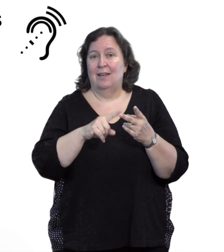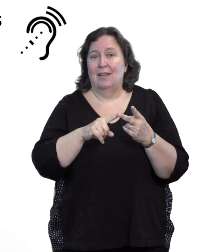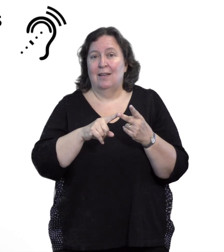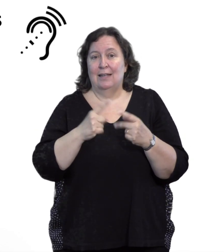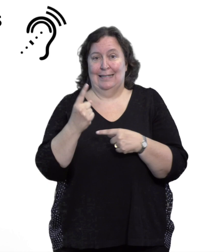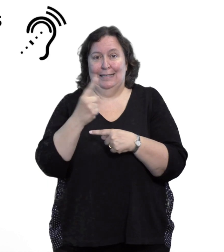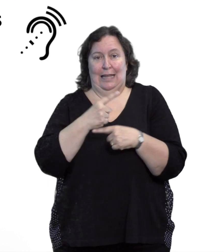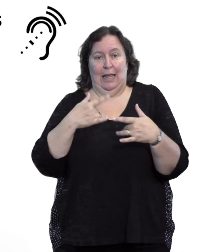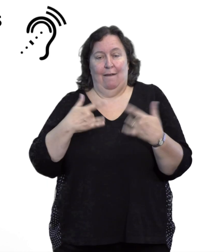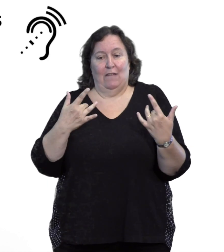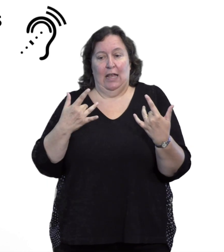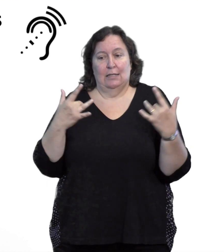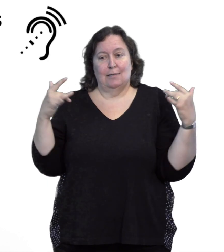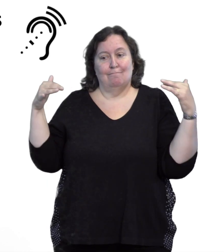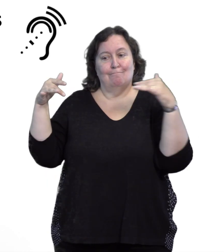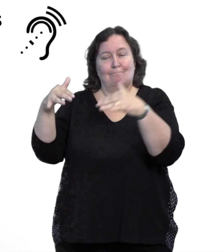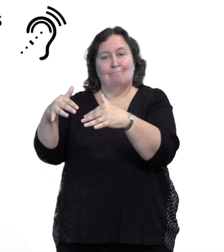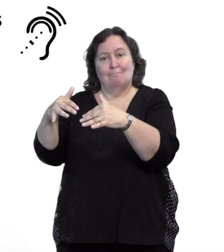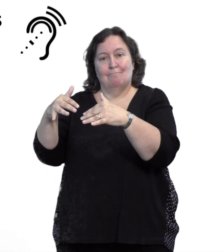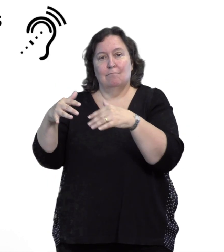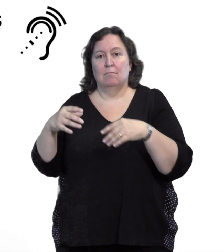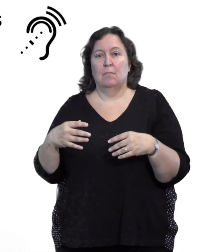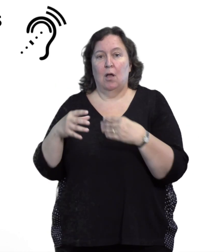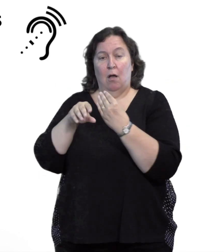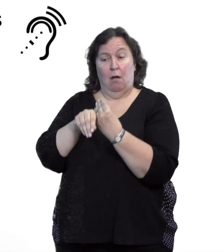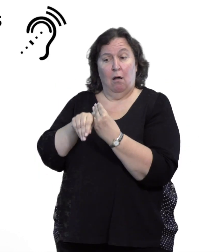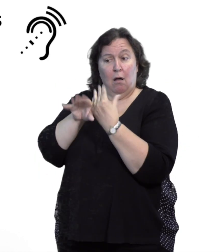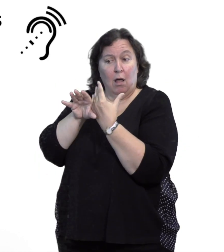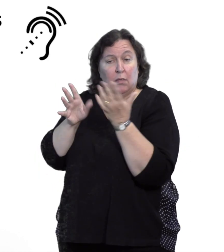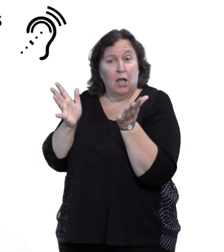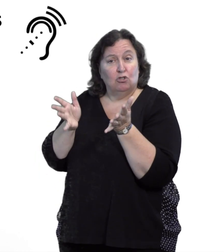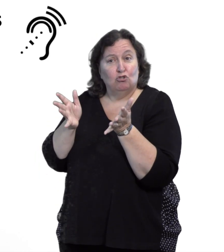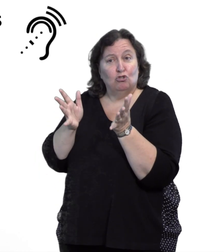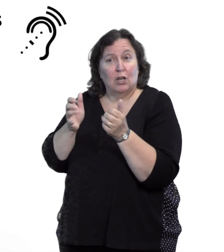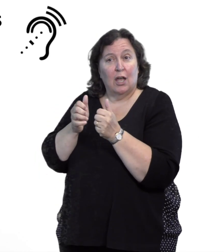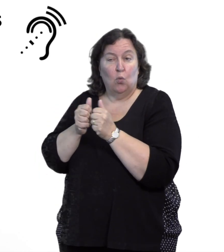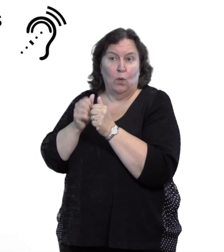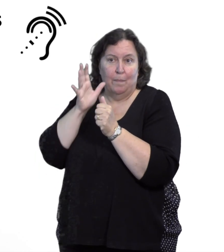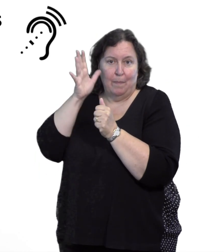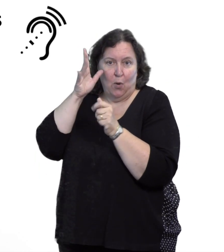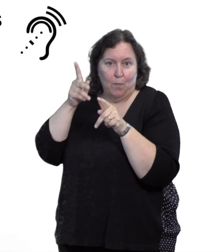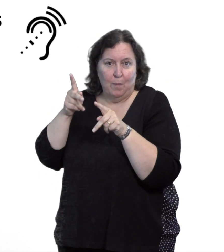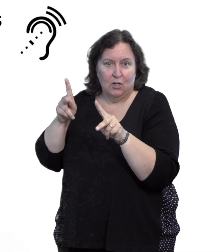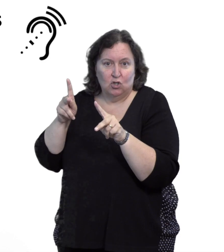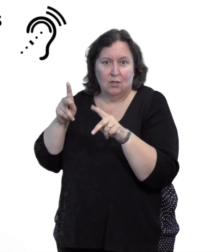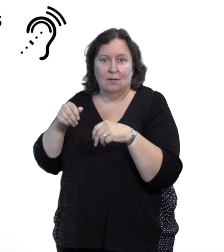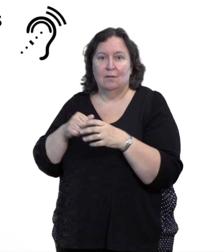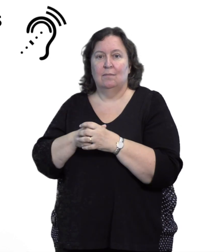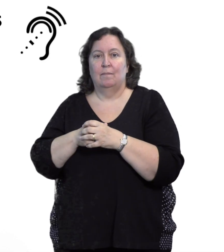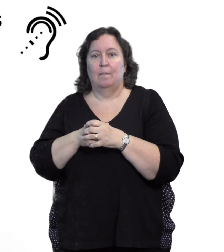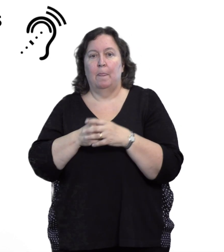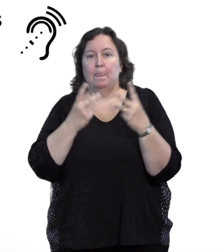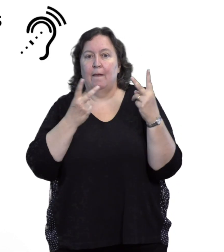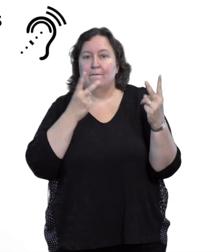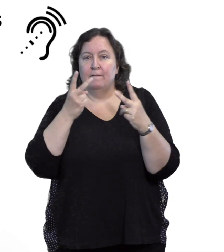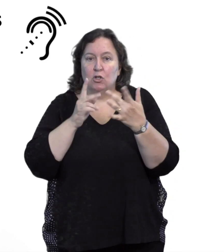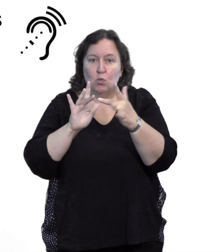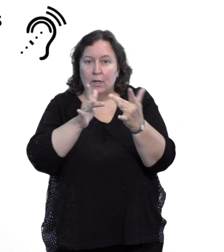video chats and text chats with parent permission, visual networking through apps, and or social